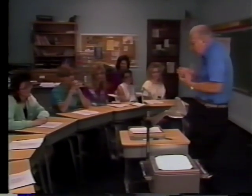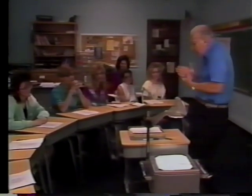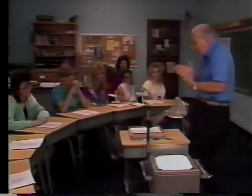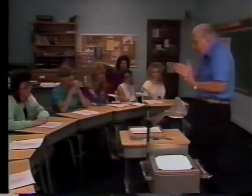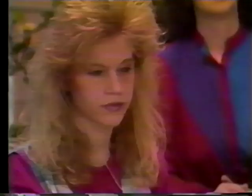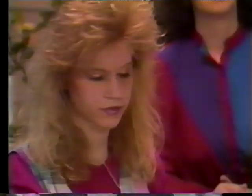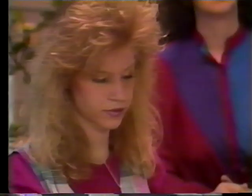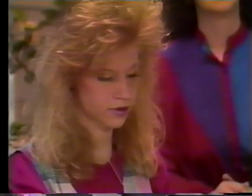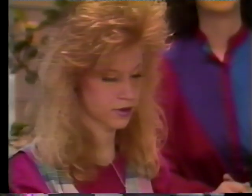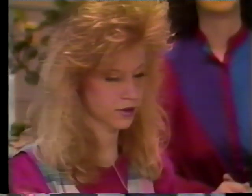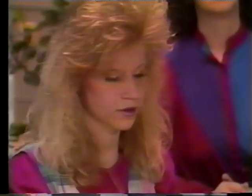Between.